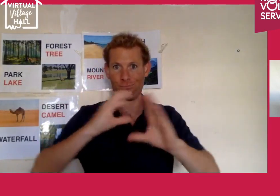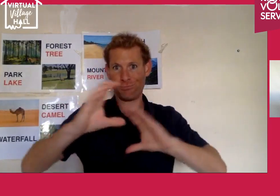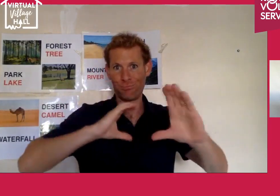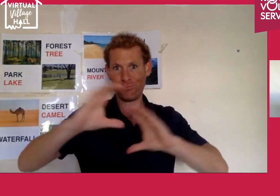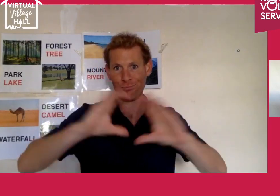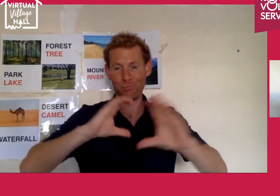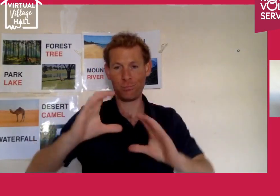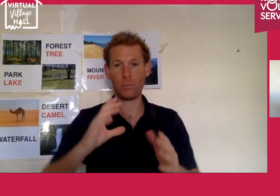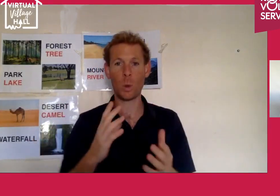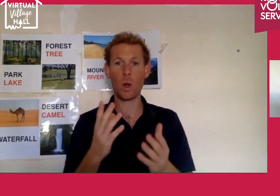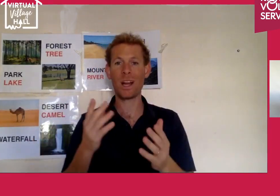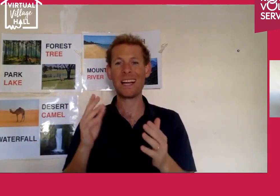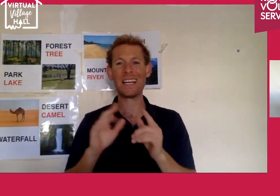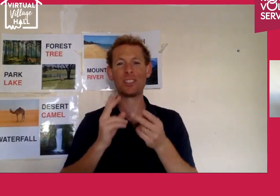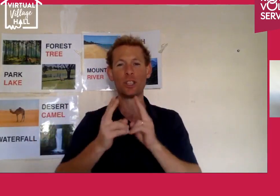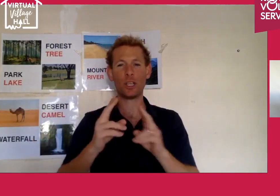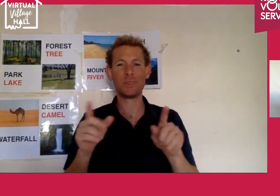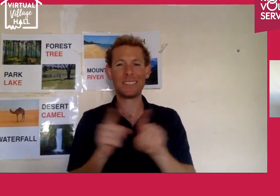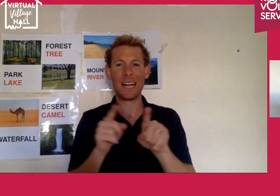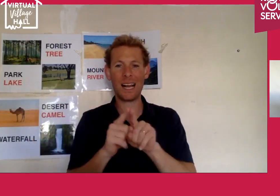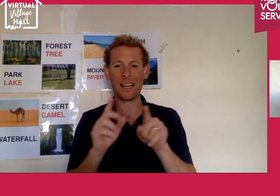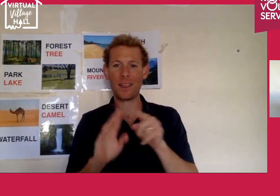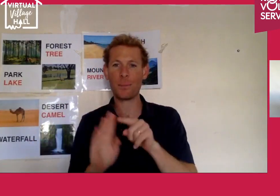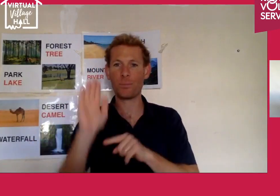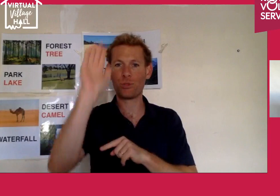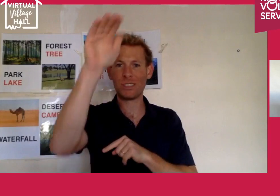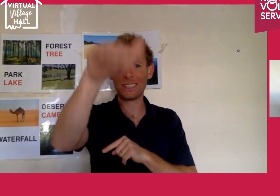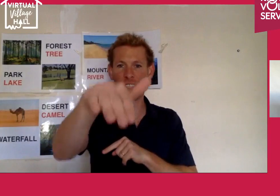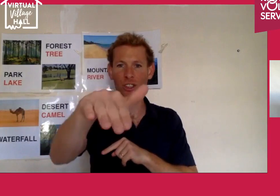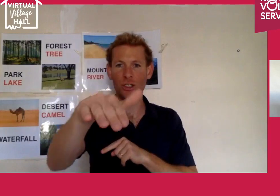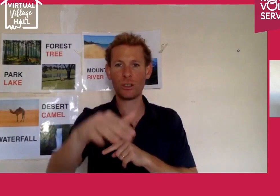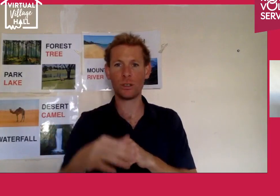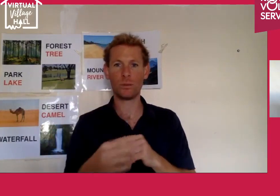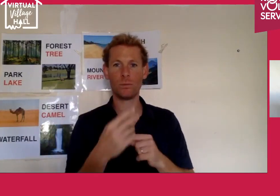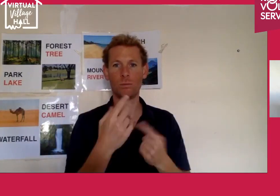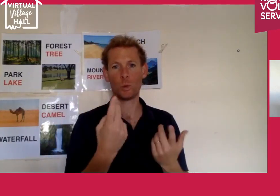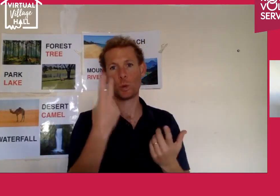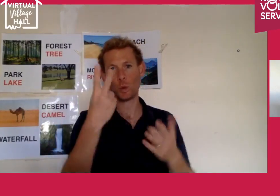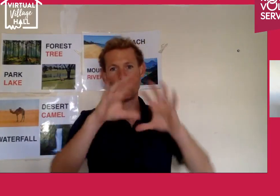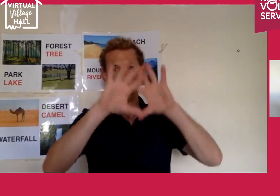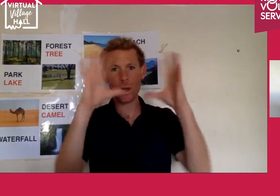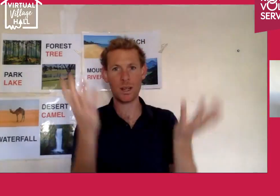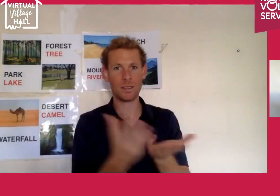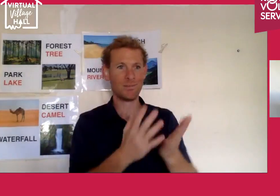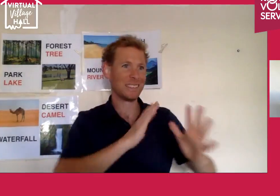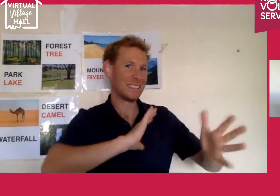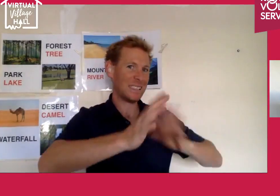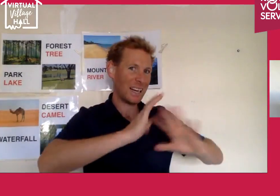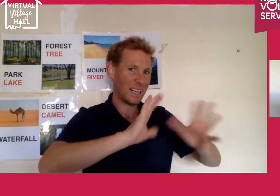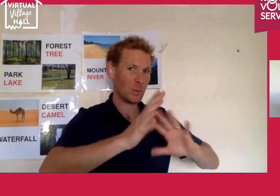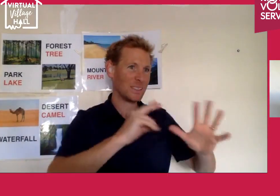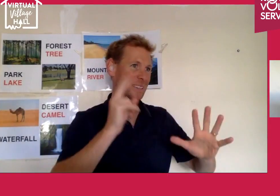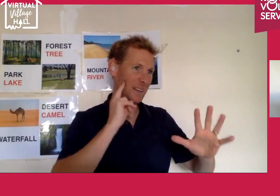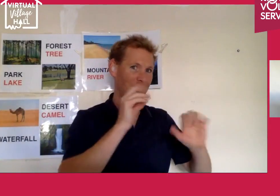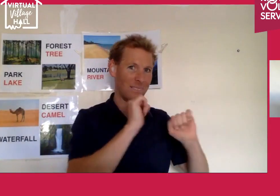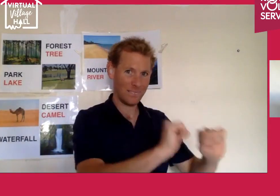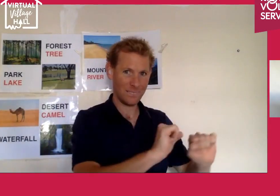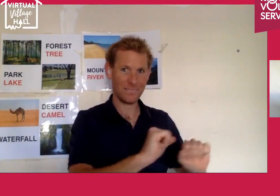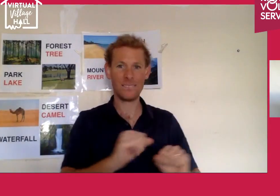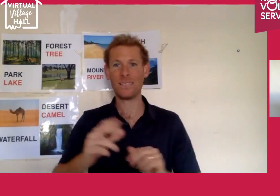it's effective because it means then that everybody gets to find out what's going on. The interpreters act as a bridge between the hearing